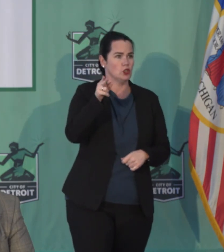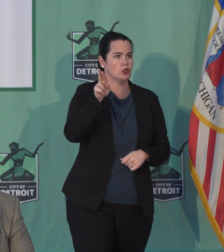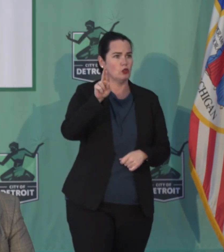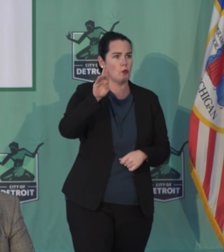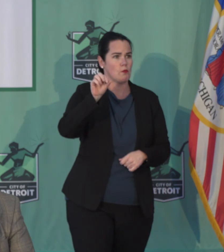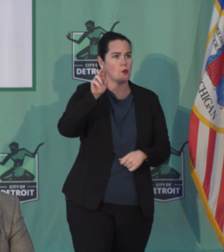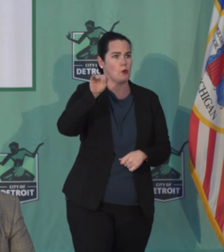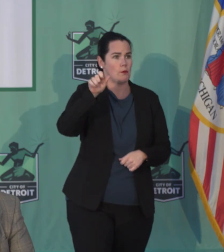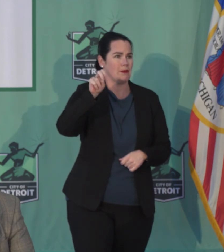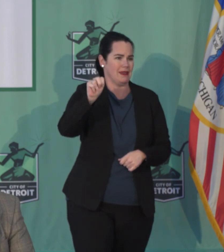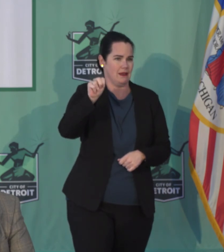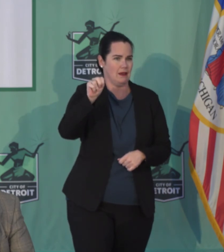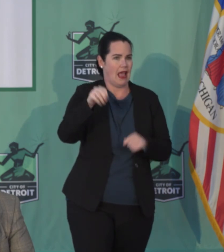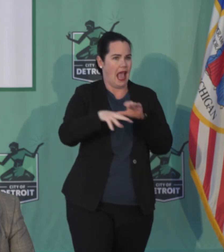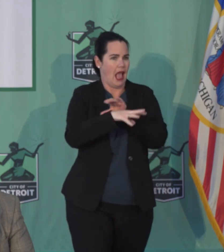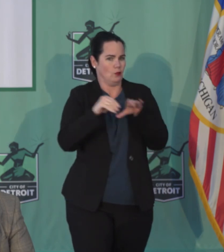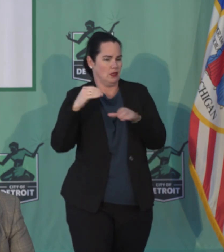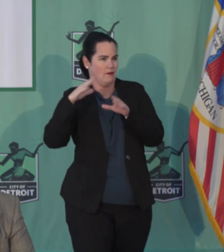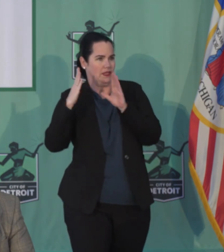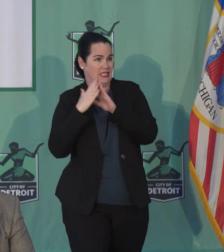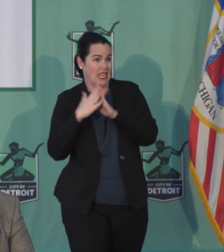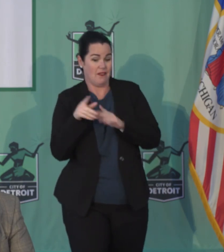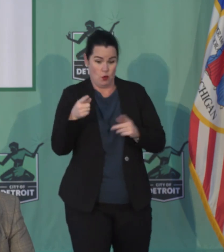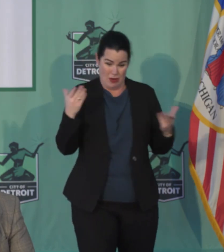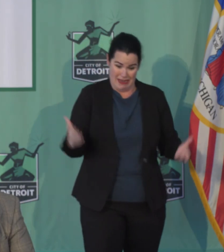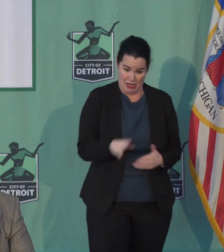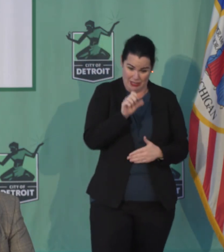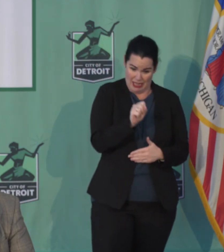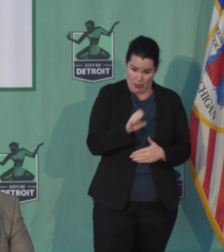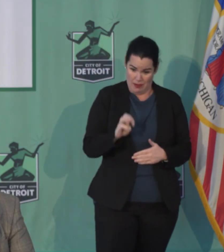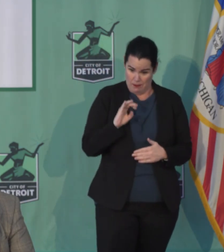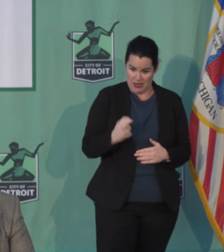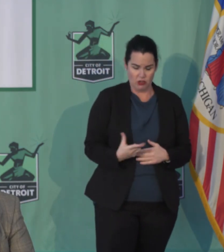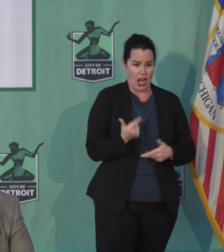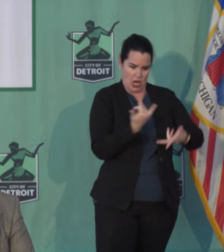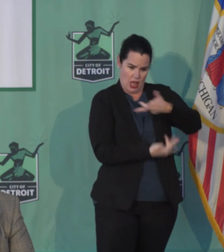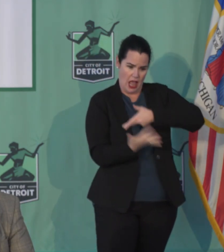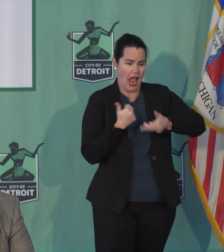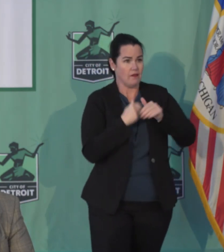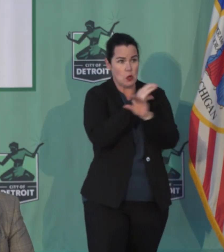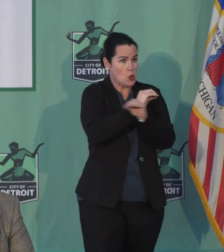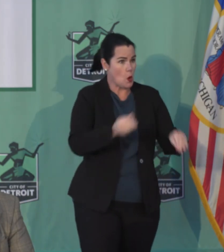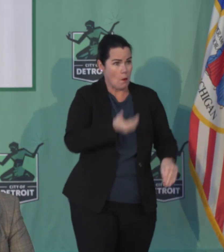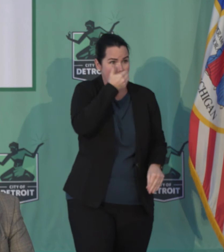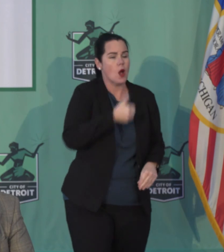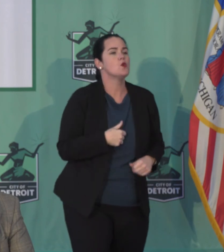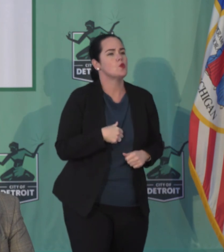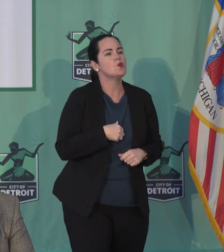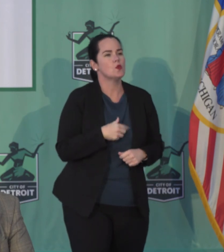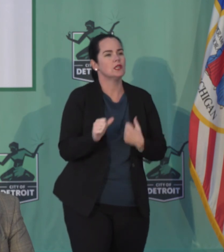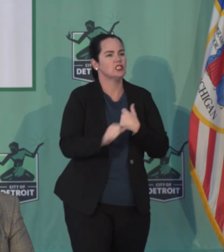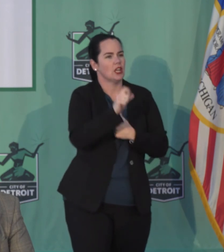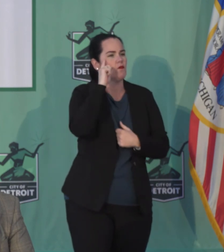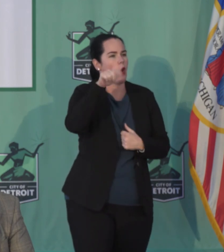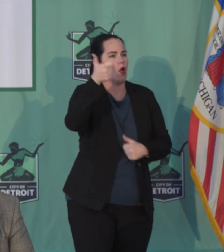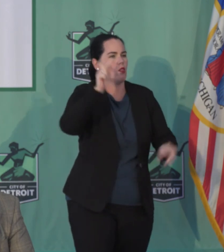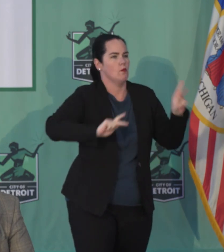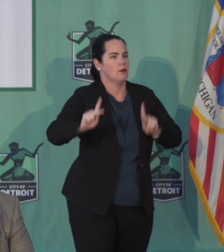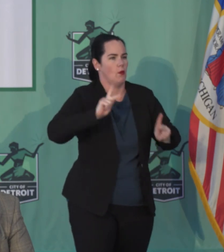If you're out in southeastern Michigan and mixing with people and don't have a mask on, you're potentially putting others at risk.